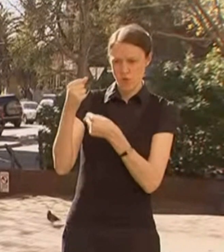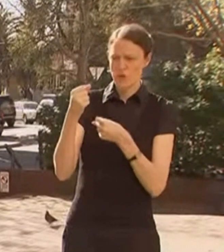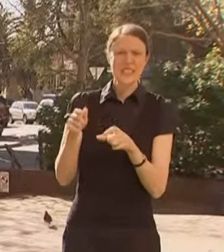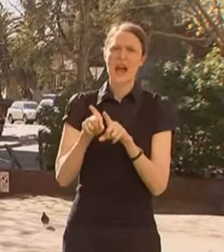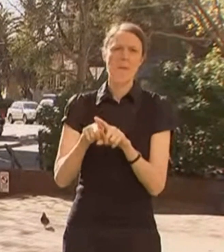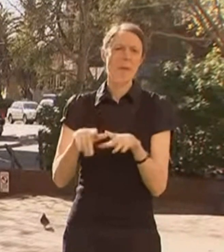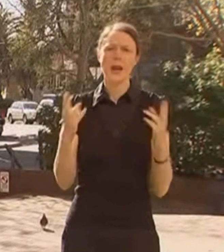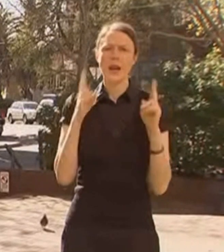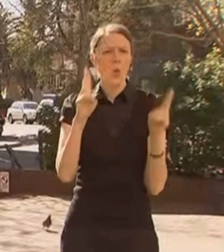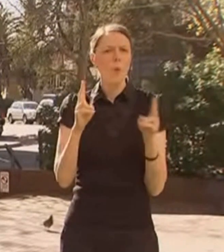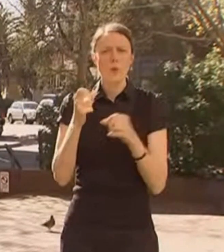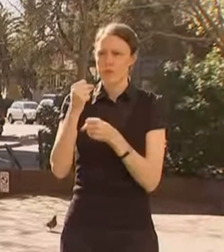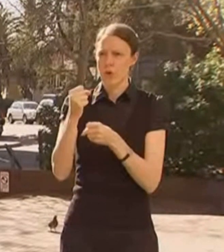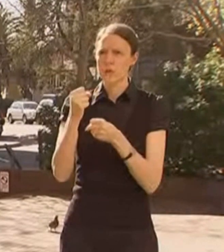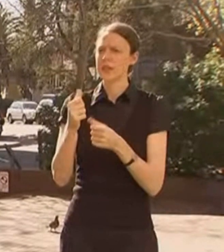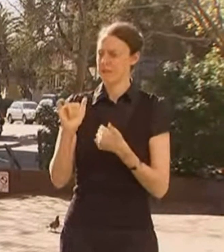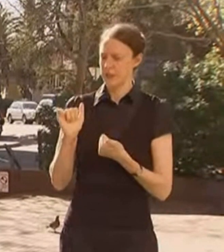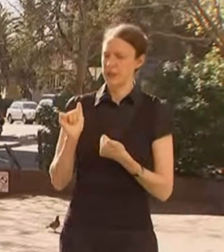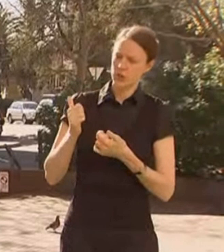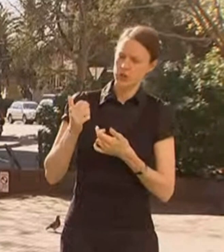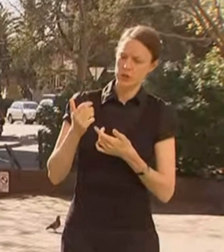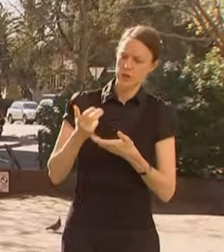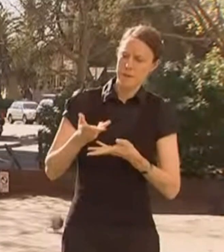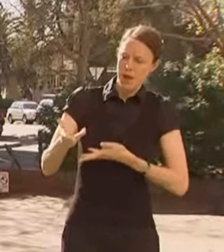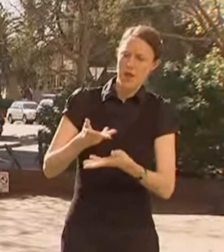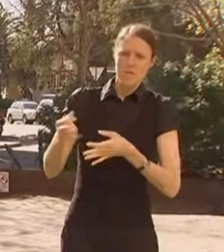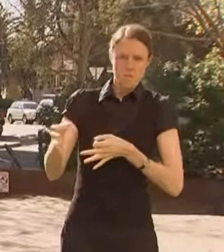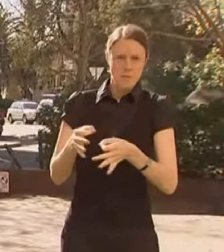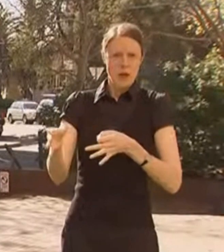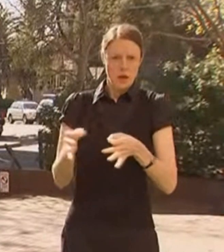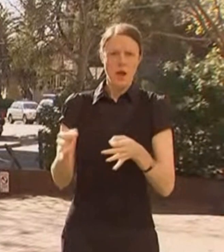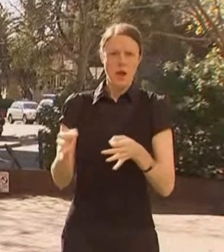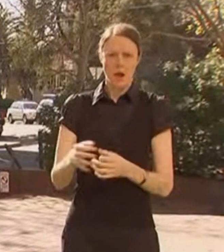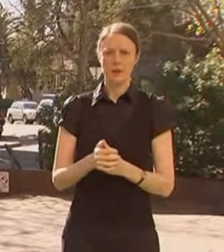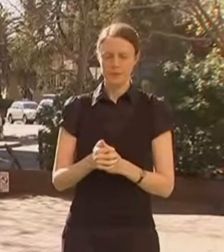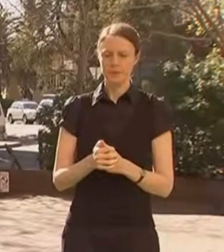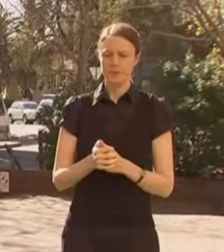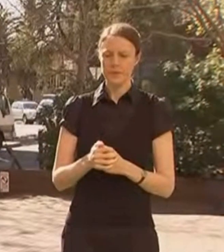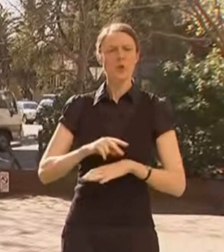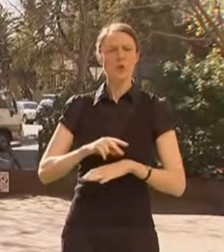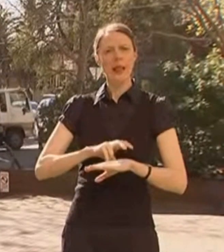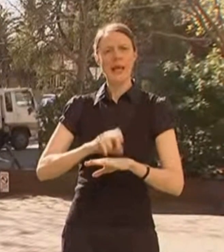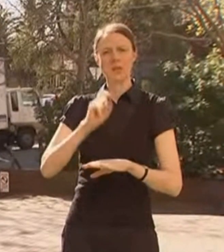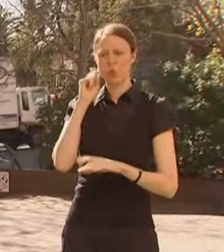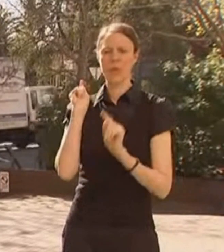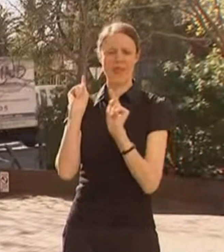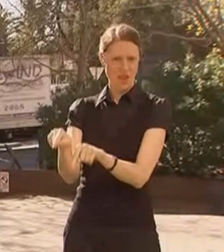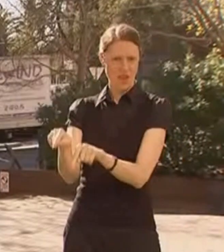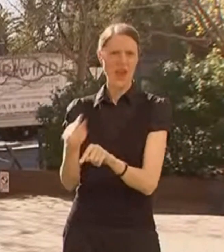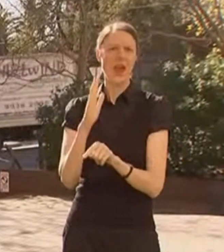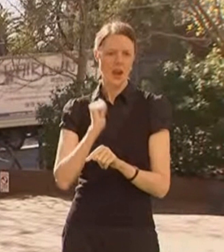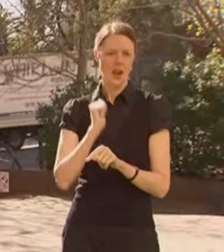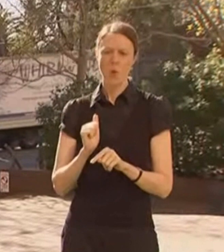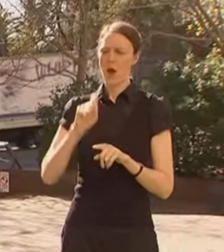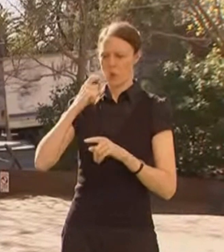a few hours. We won't know the answer to that question until later this afternoon. Now, regardless of that,